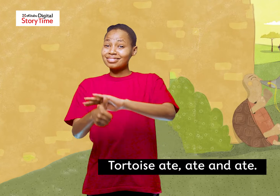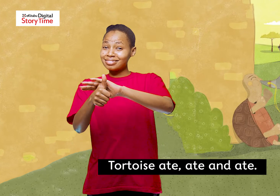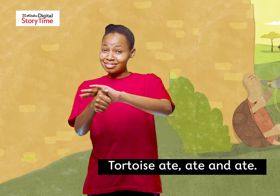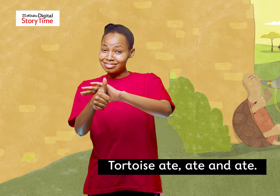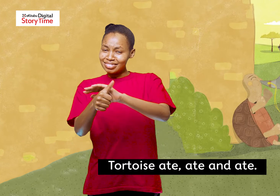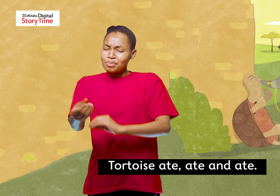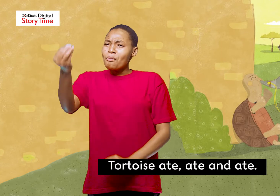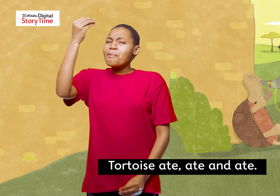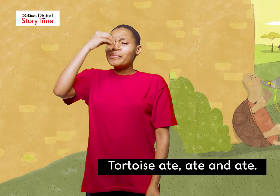Tortoise ate,